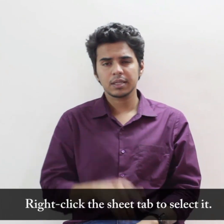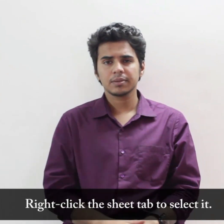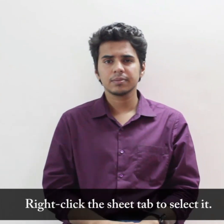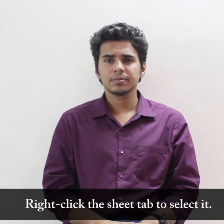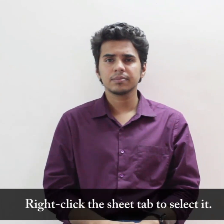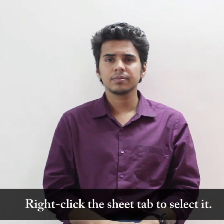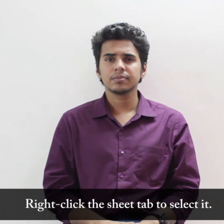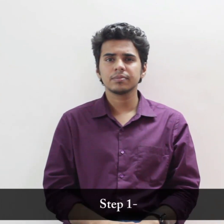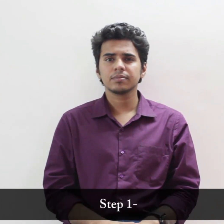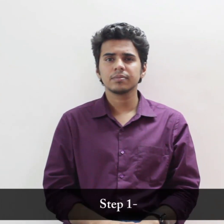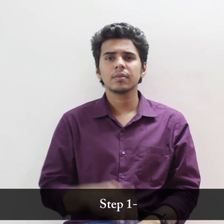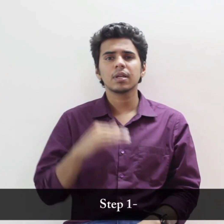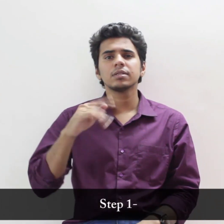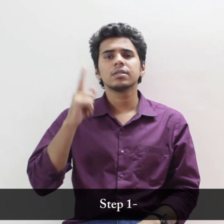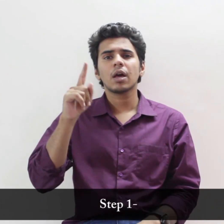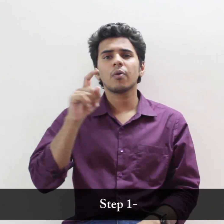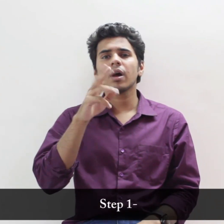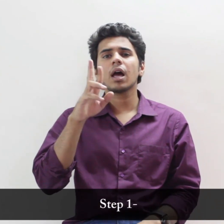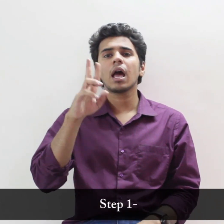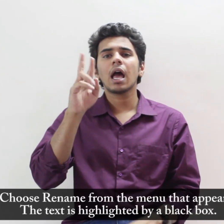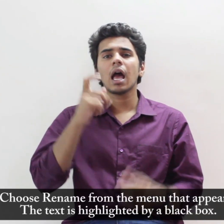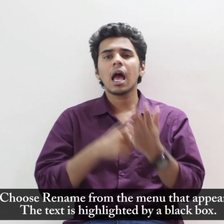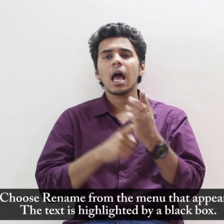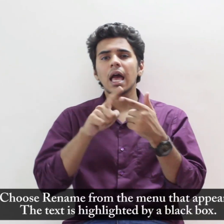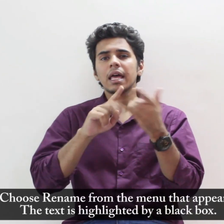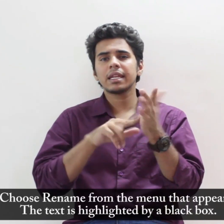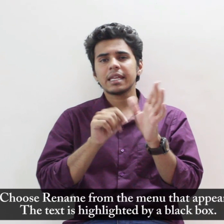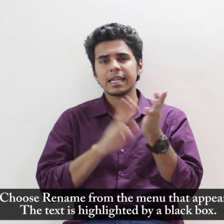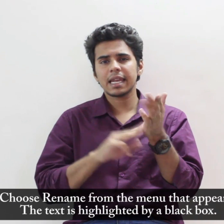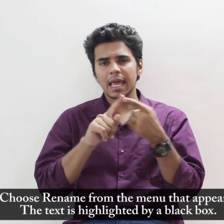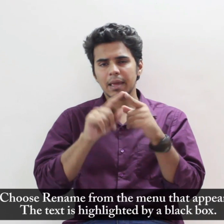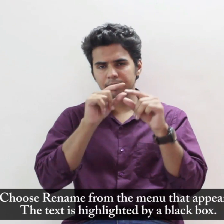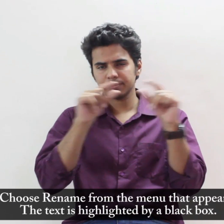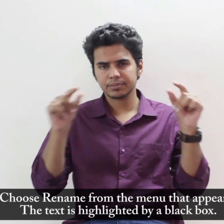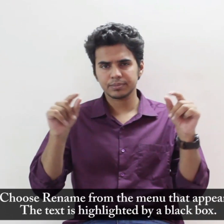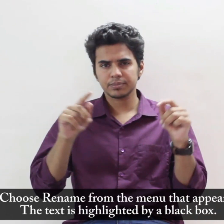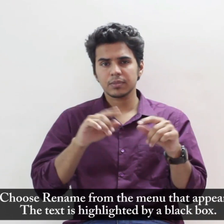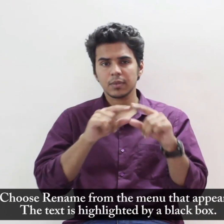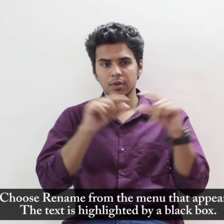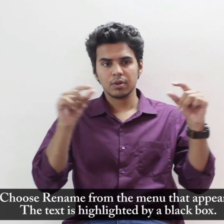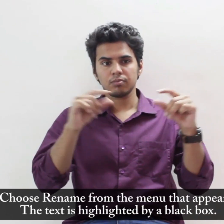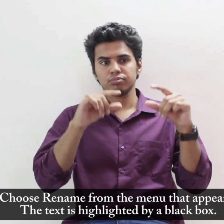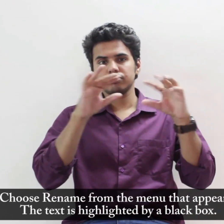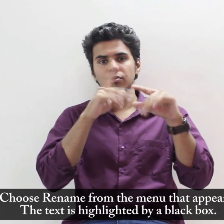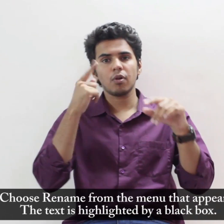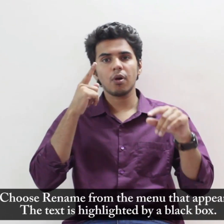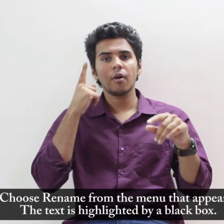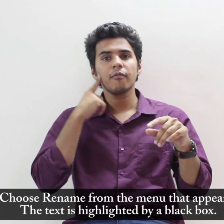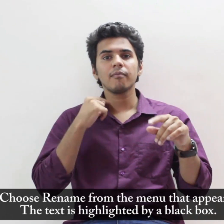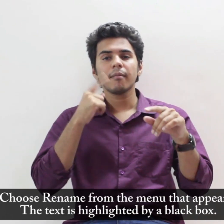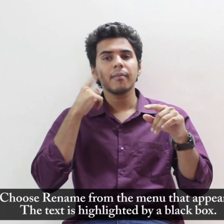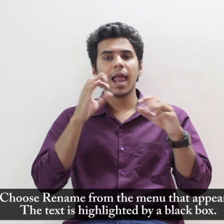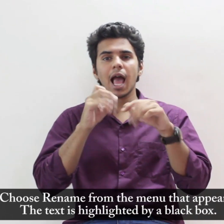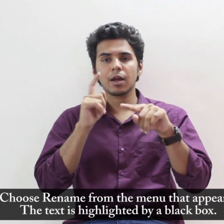Step 1. Choose Rename from the menu that appears. The text is highlighted by a black